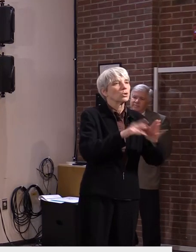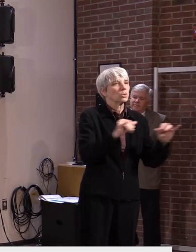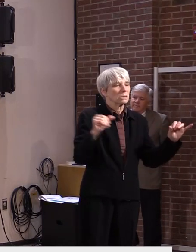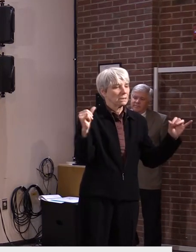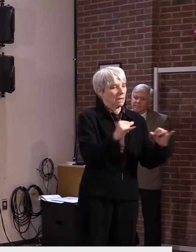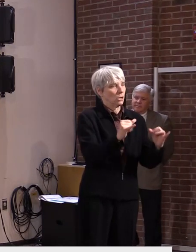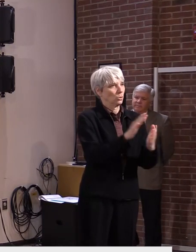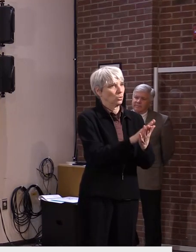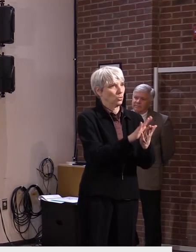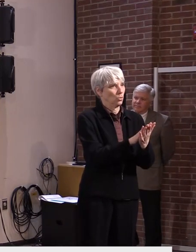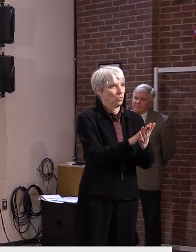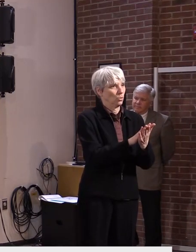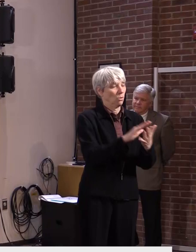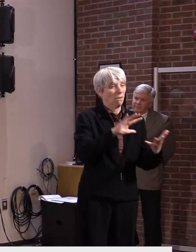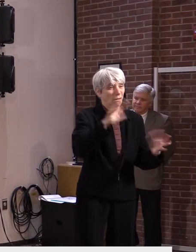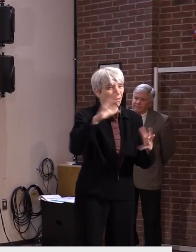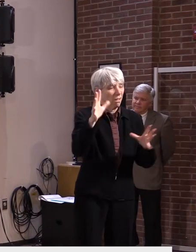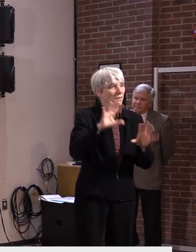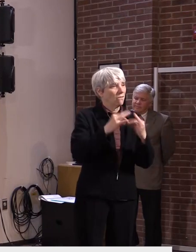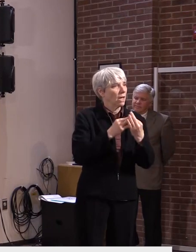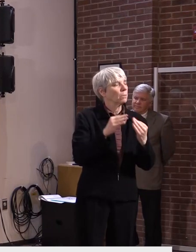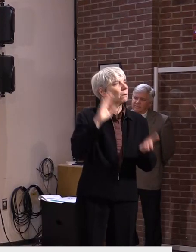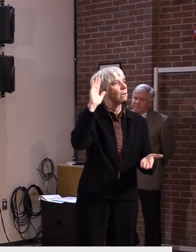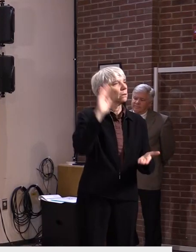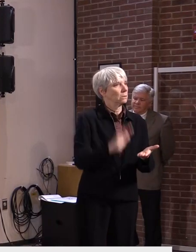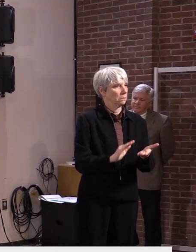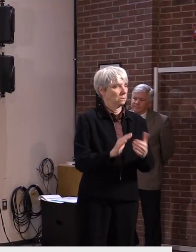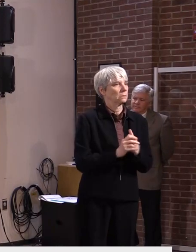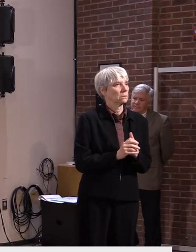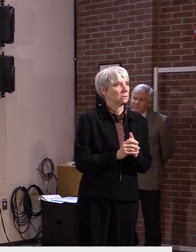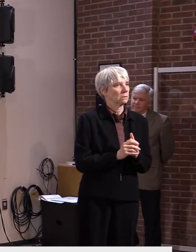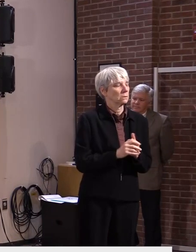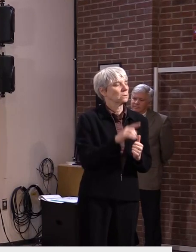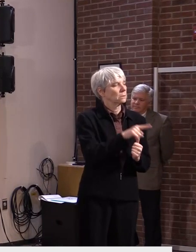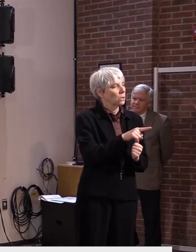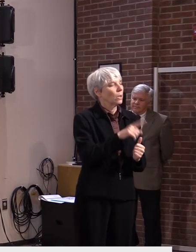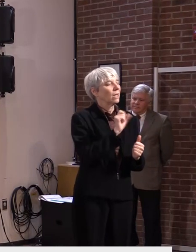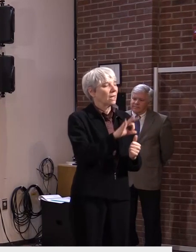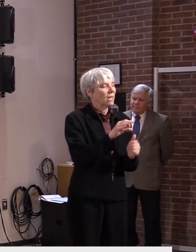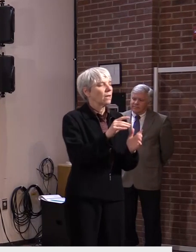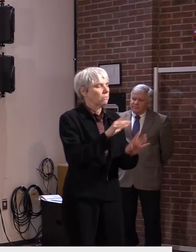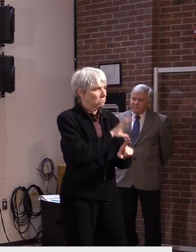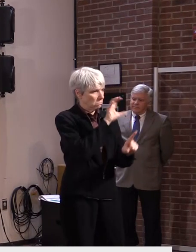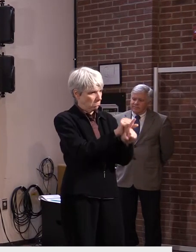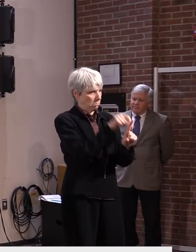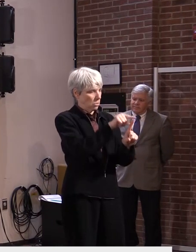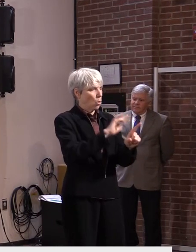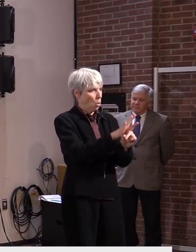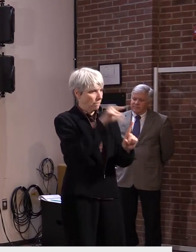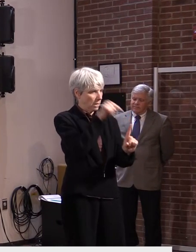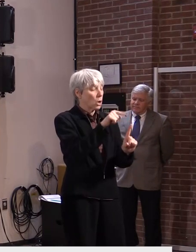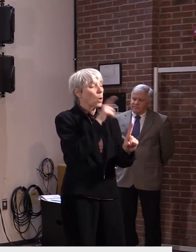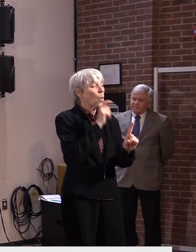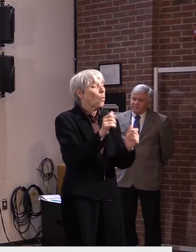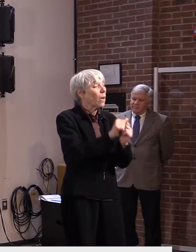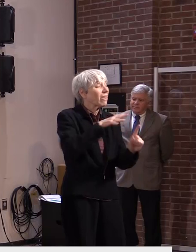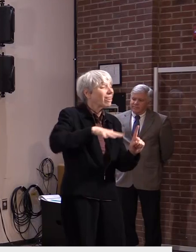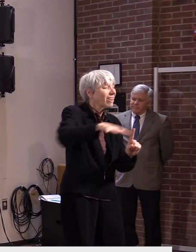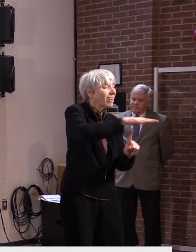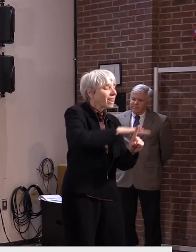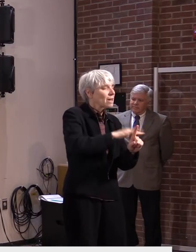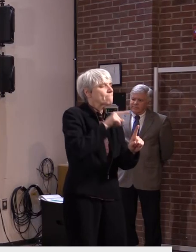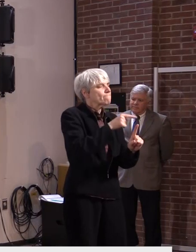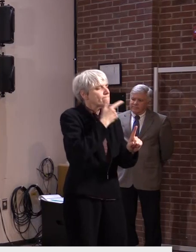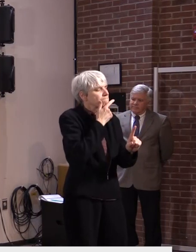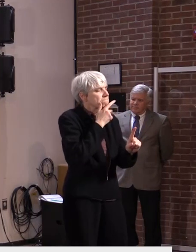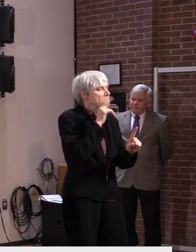families. Instead of quarantines, students who are identified as close contacts will be able to go to school as long as they